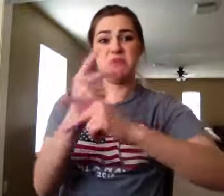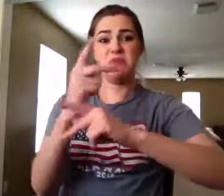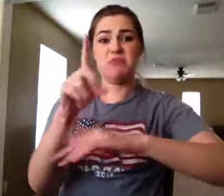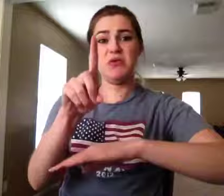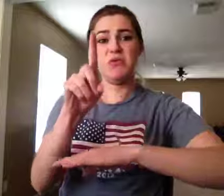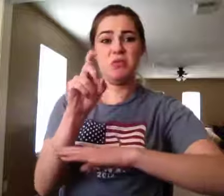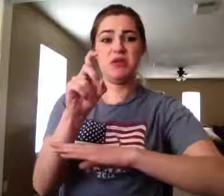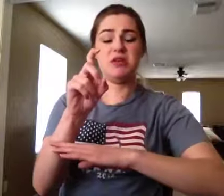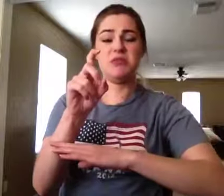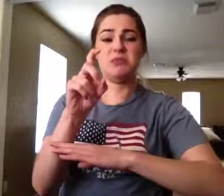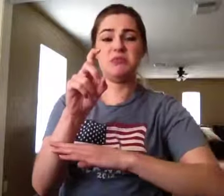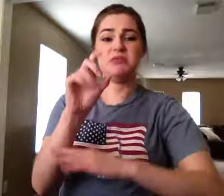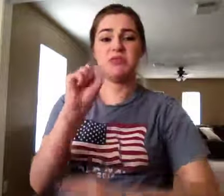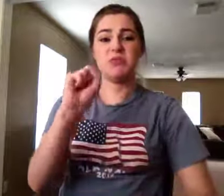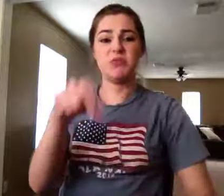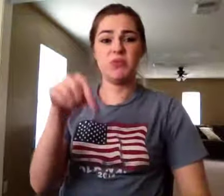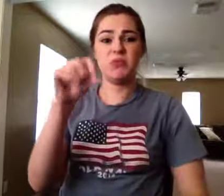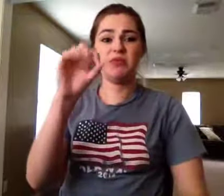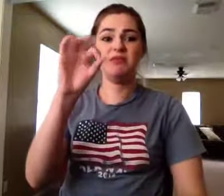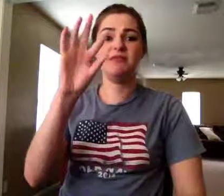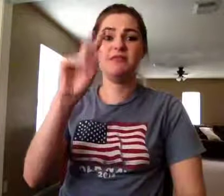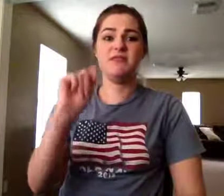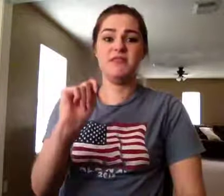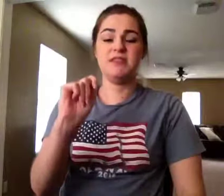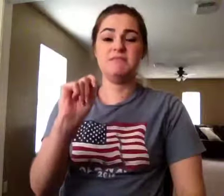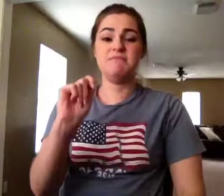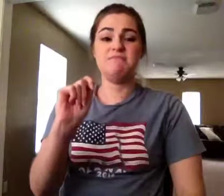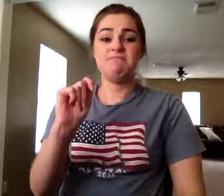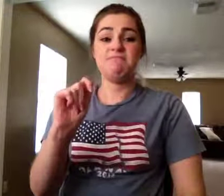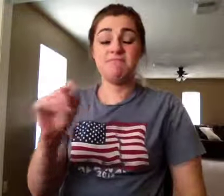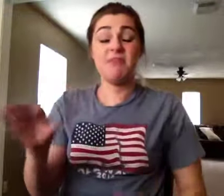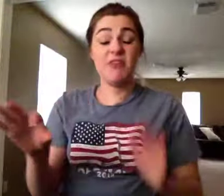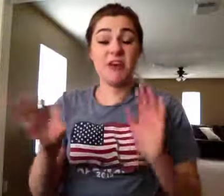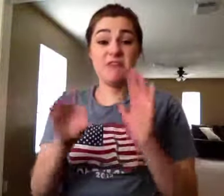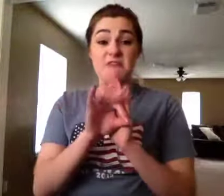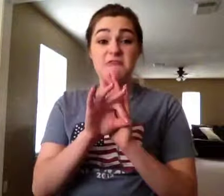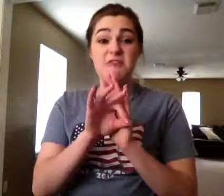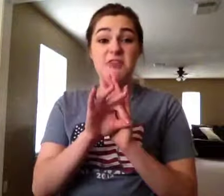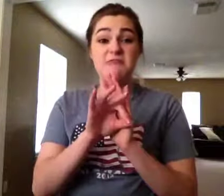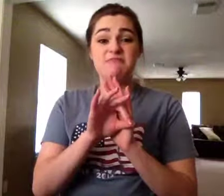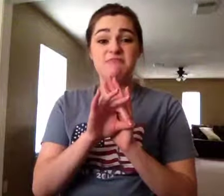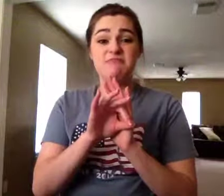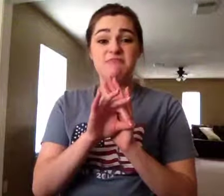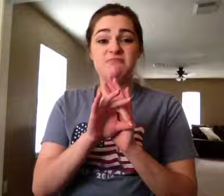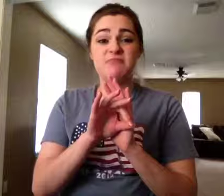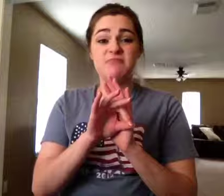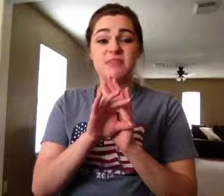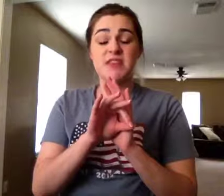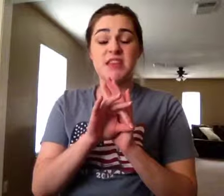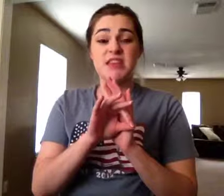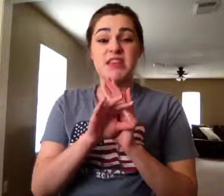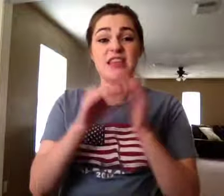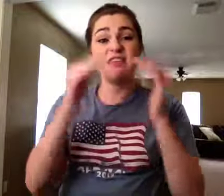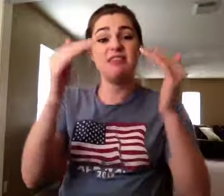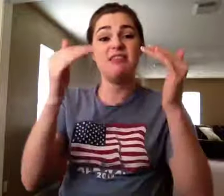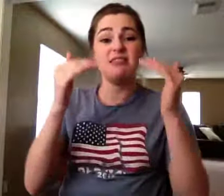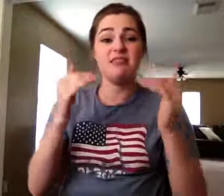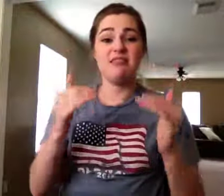Finding the area is the first step to calculate the cost for the cement. The second step is to use that new volume formula